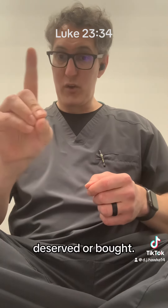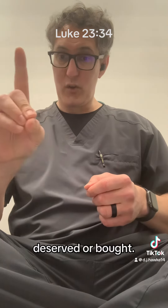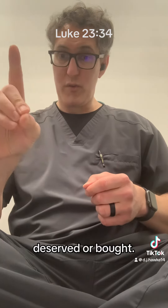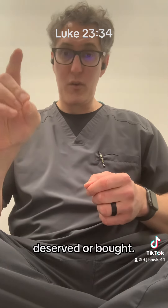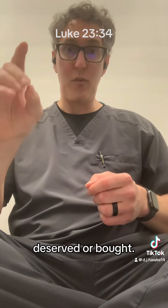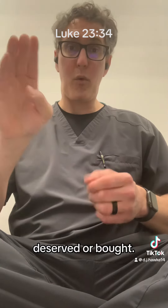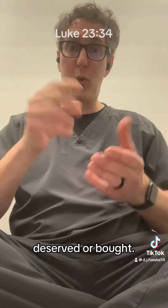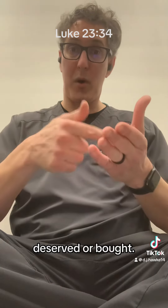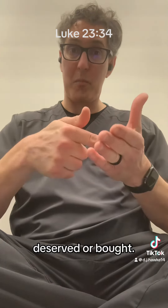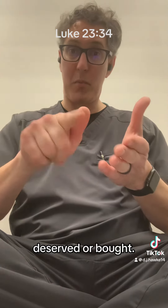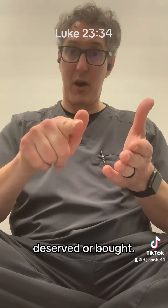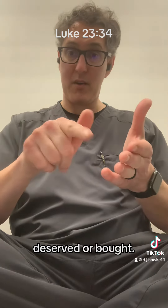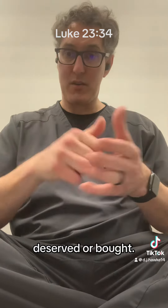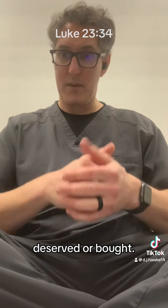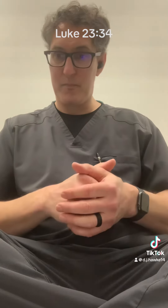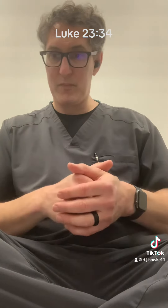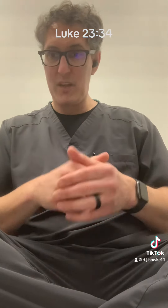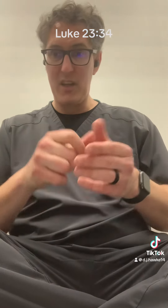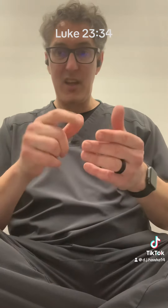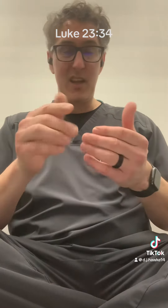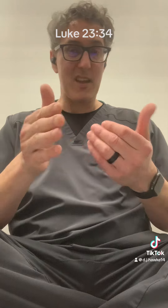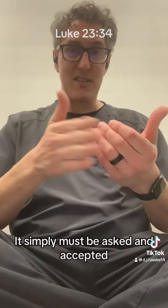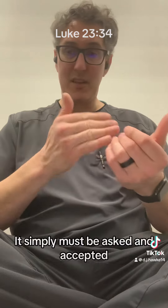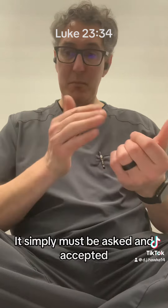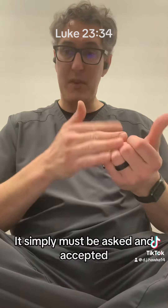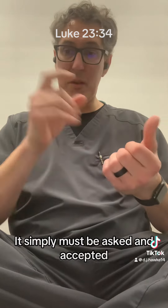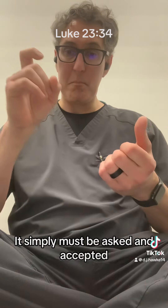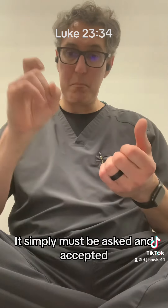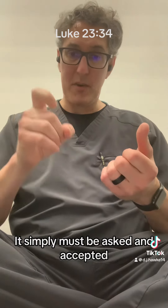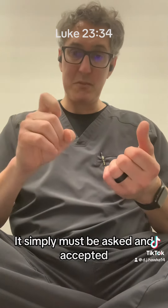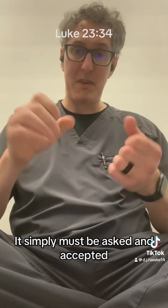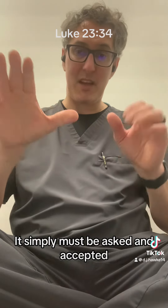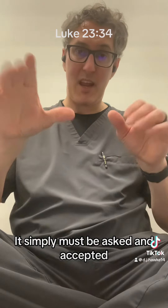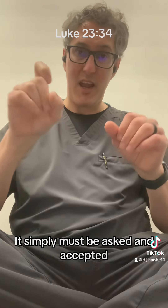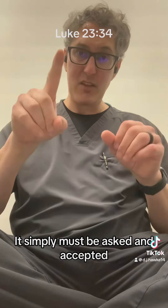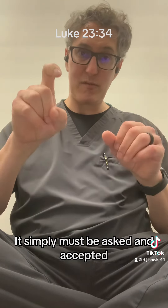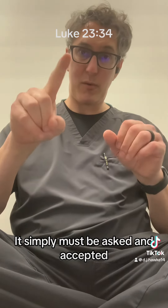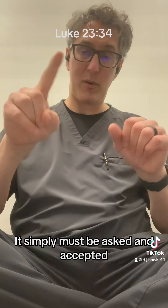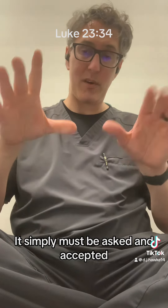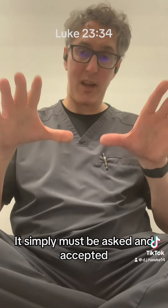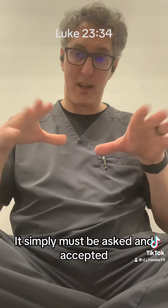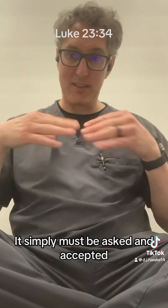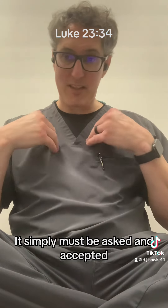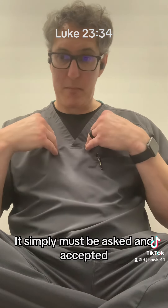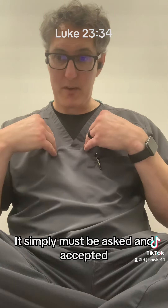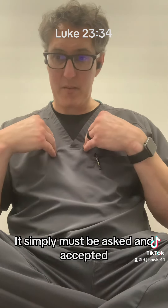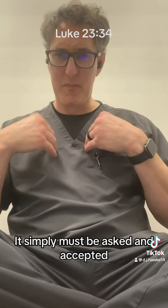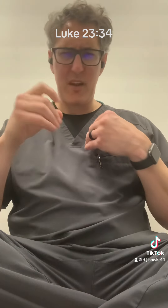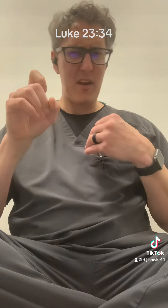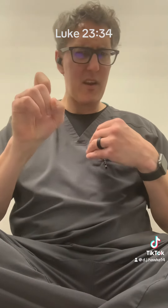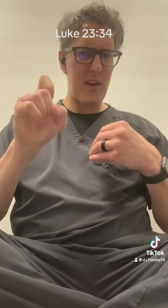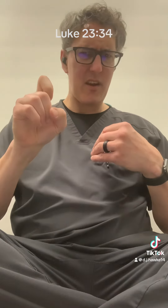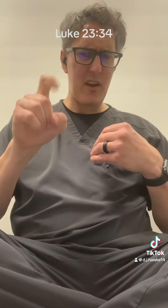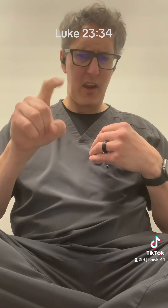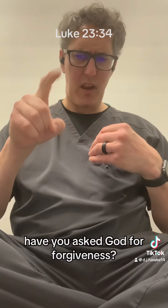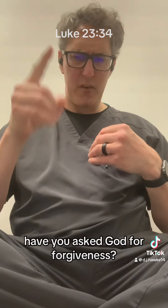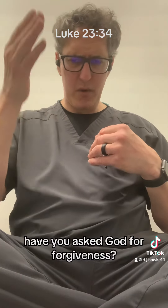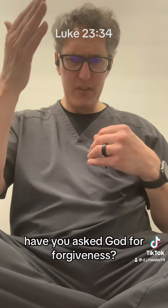deserved, or bought. It simply must be asked for and accepted. Have you asked